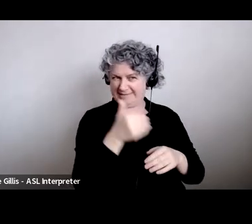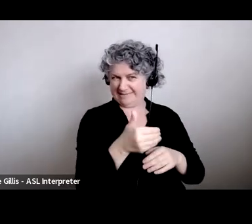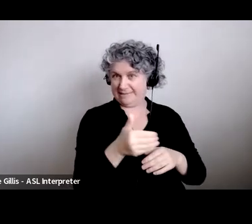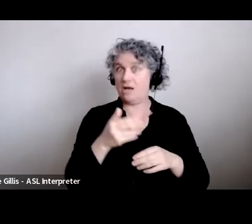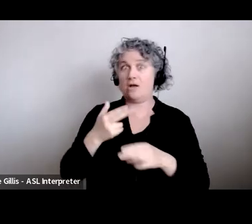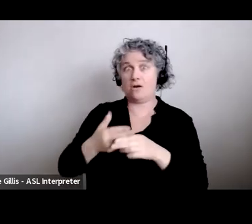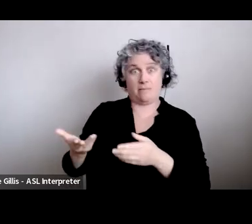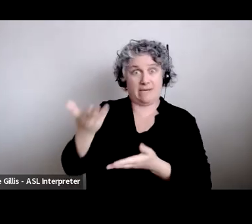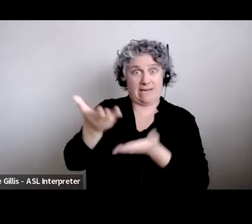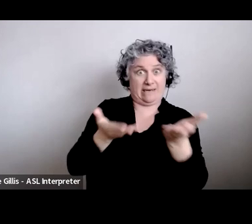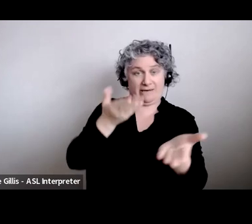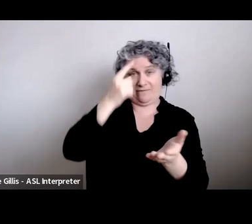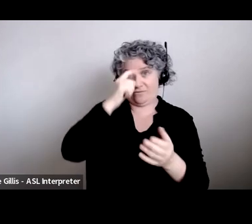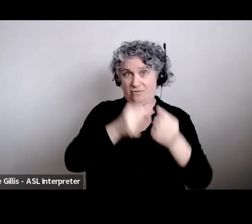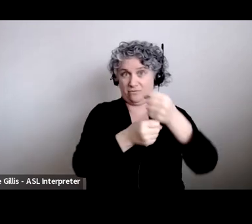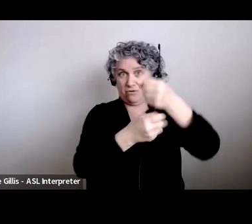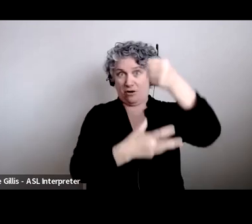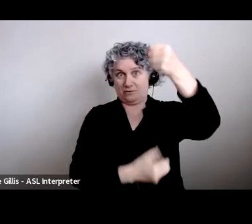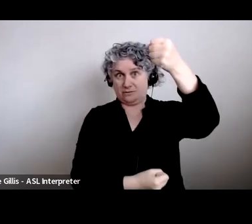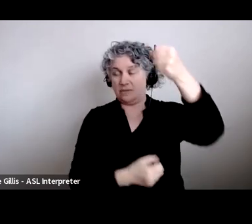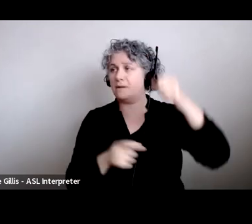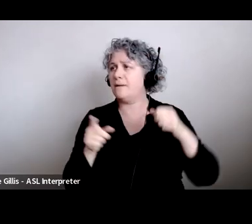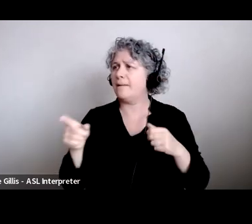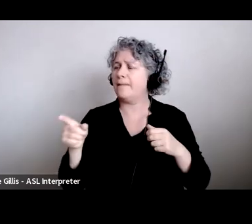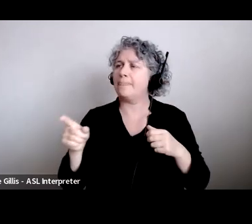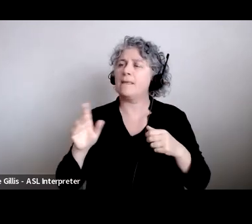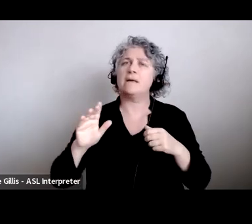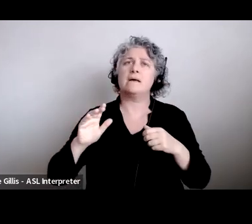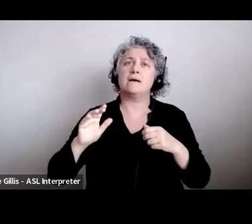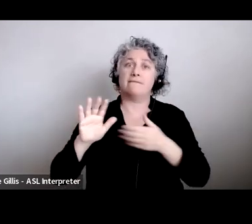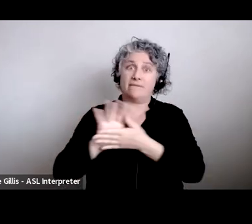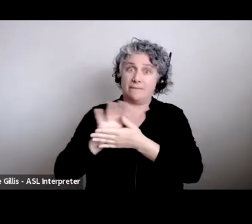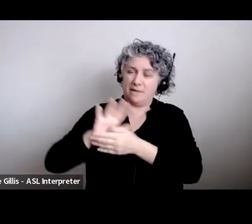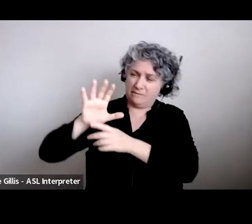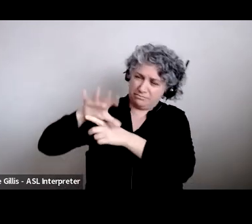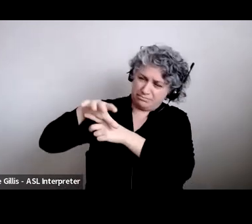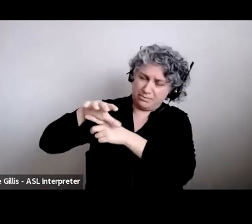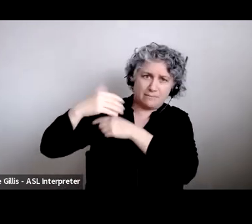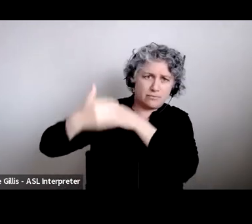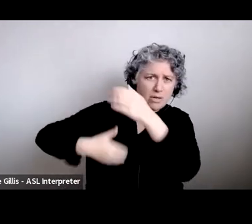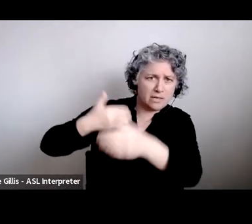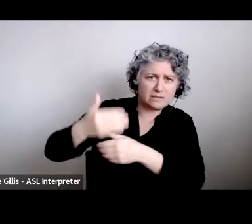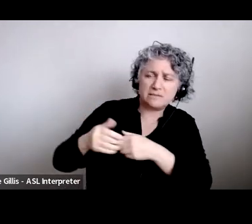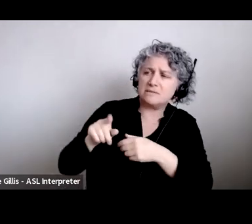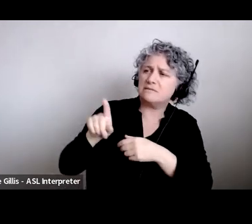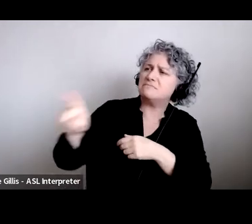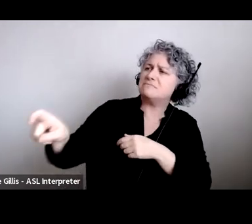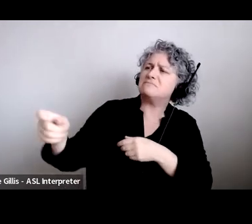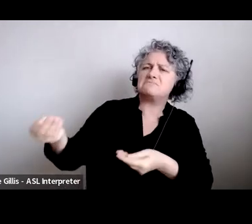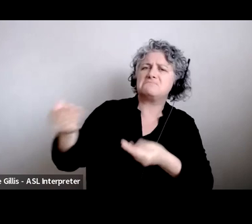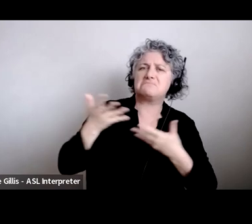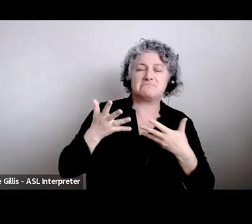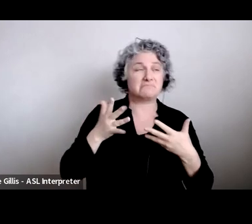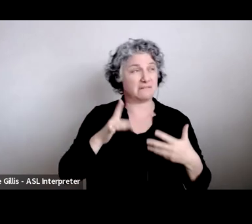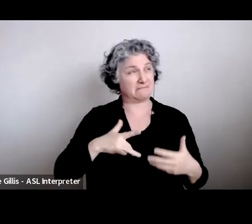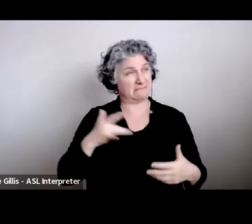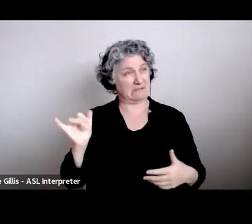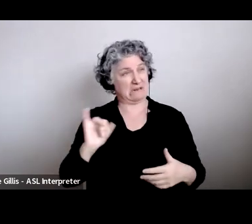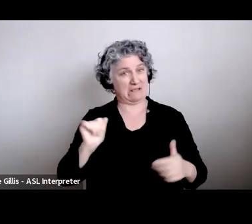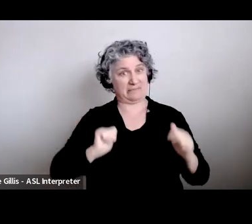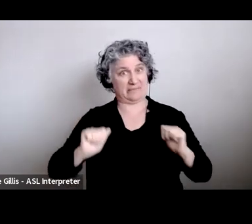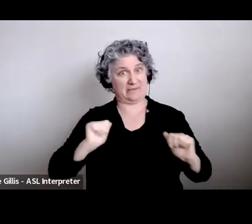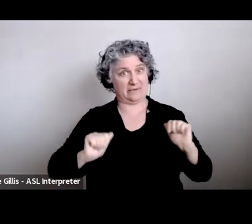Her process for making the film was actually, she said it was kind of felt like the theater in a lot of ways. There was lots